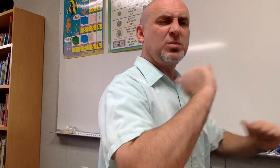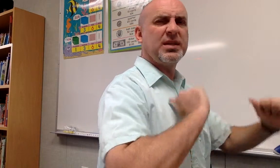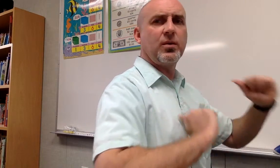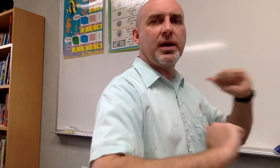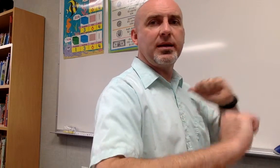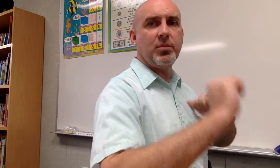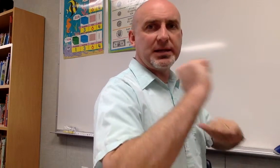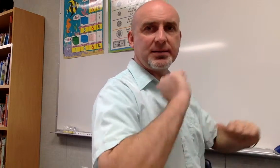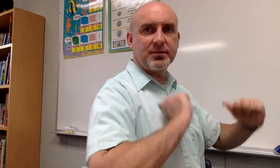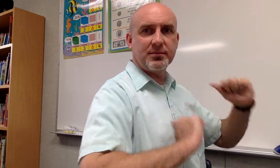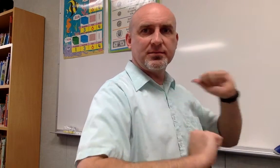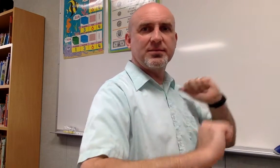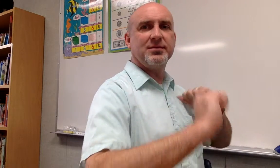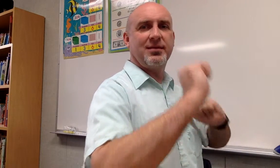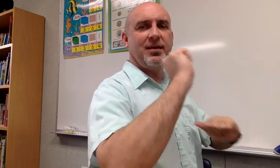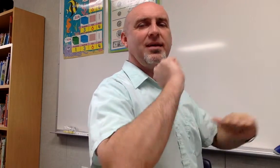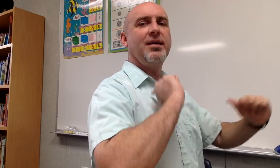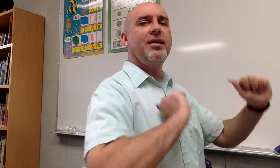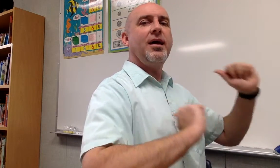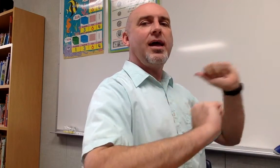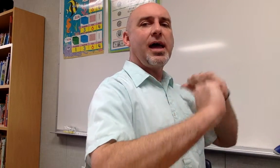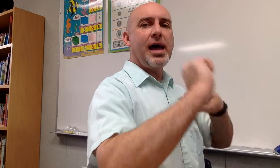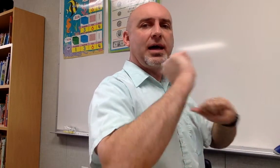like riding a bicycle. Actor.